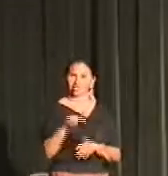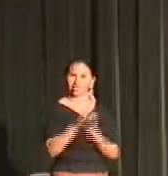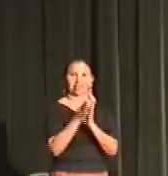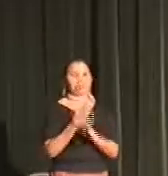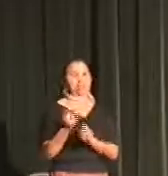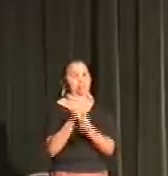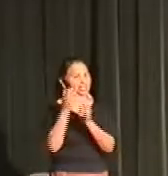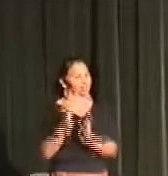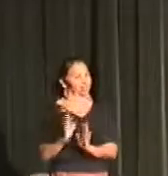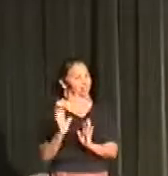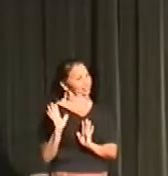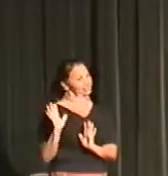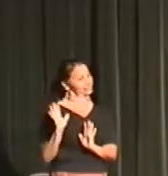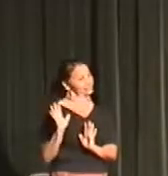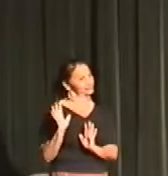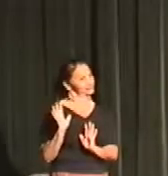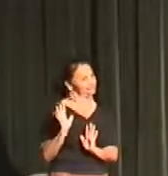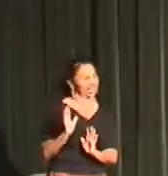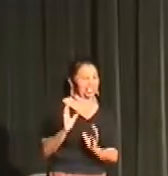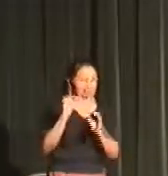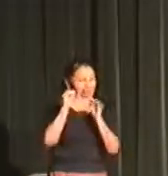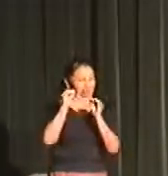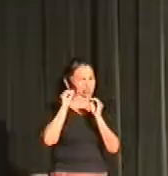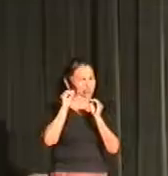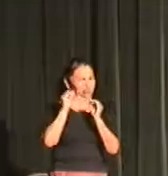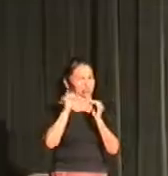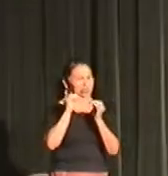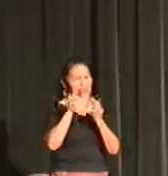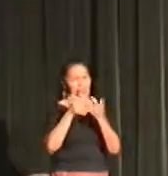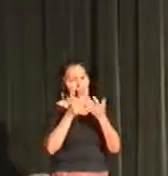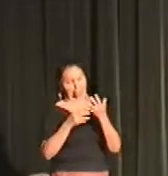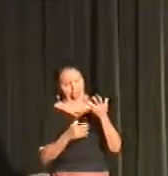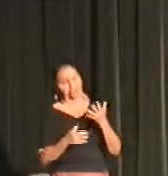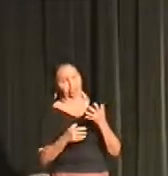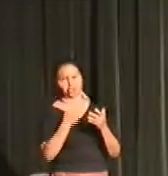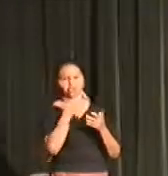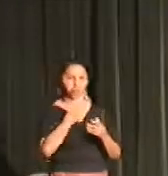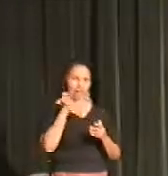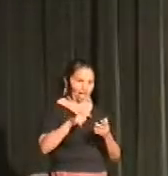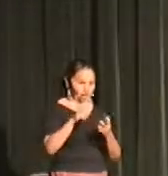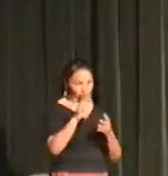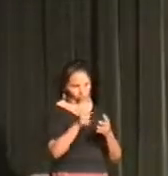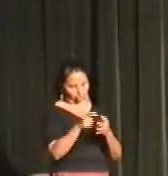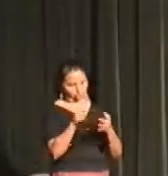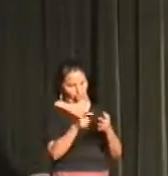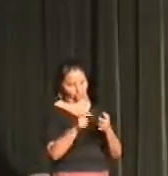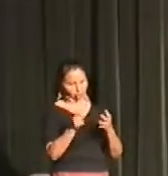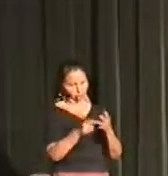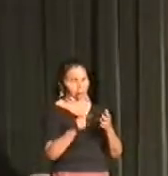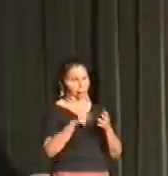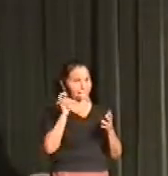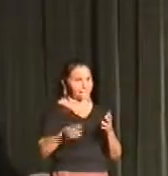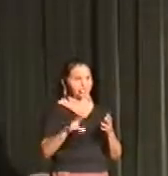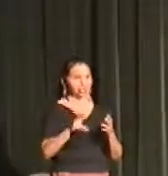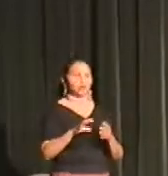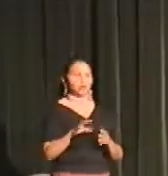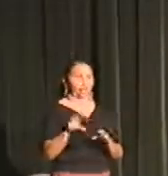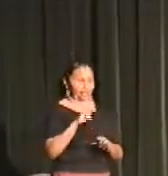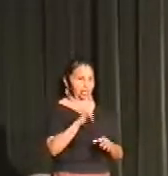she taught me a lot of stuff, and so she told me that I had to do this footwork, and I did do this footwork, and I got a telegram, and it's been quite a